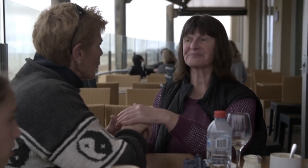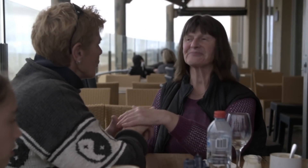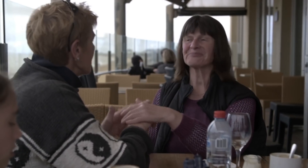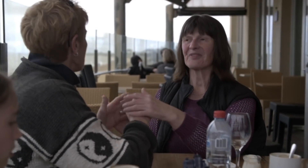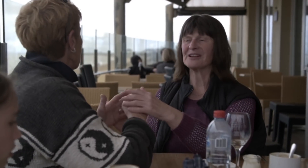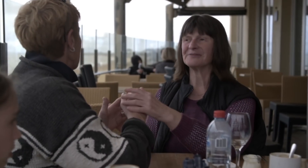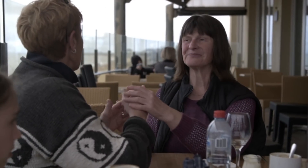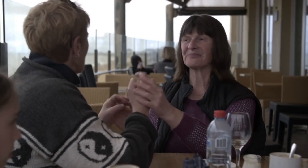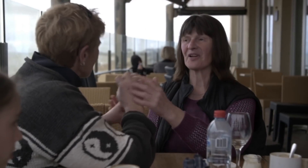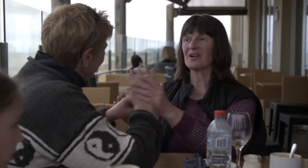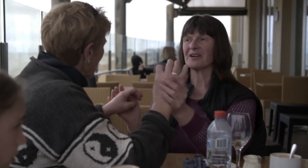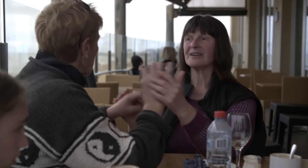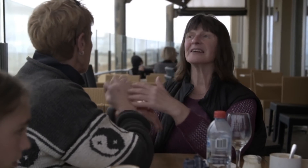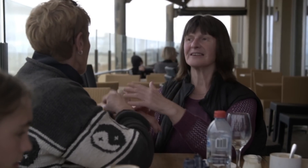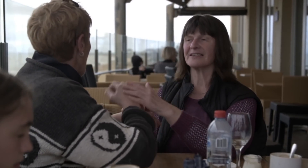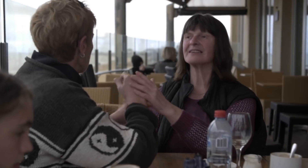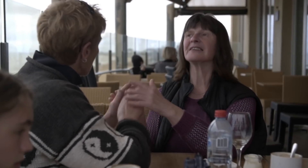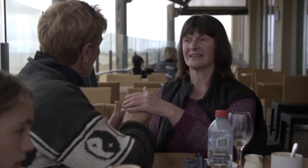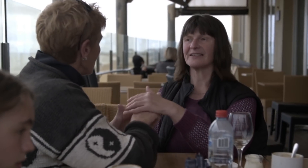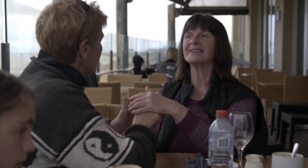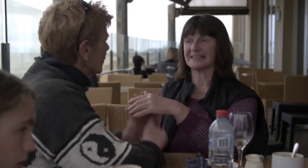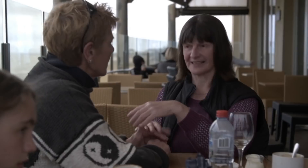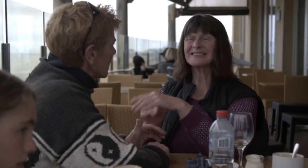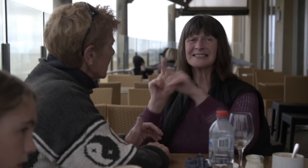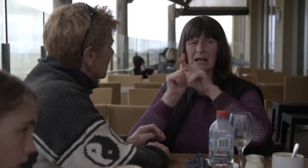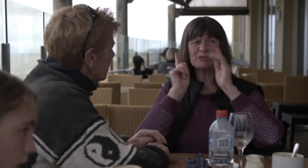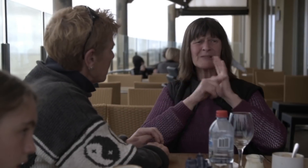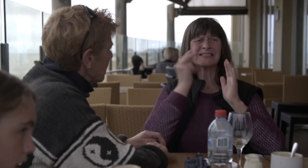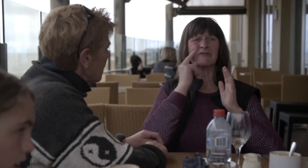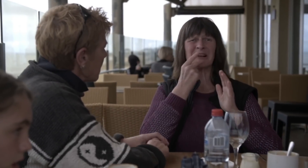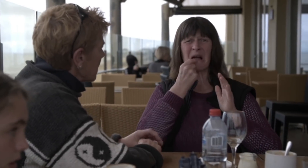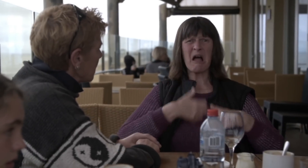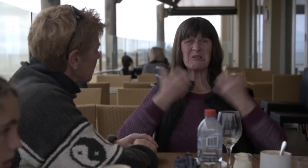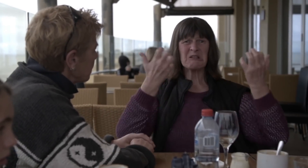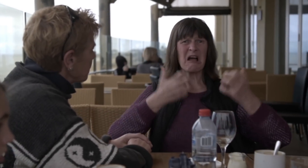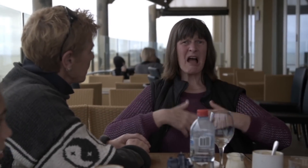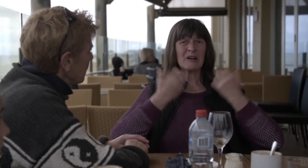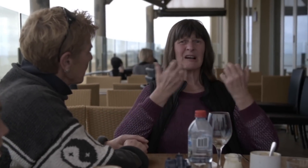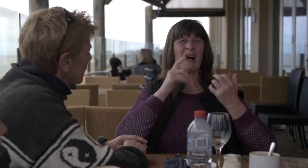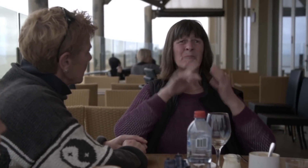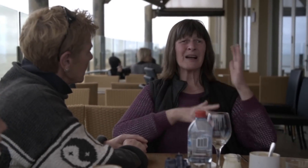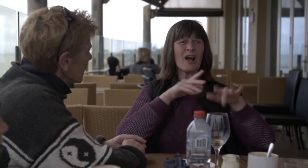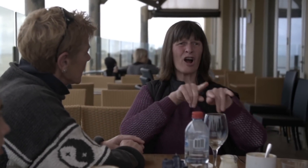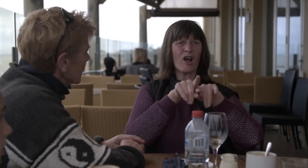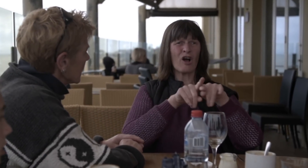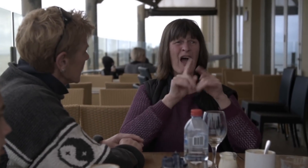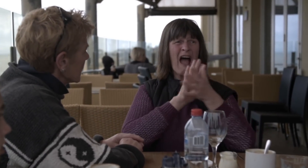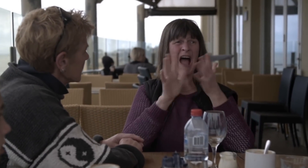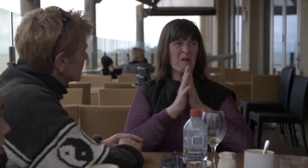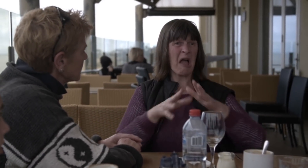learned. A little bit of time to learn. At the same time, deafblind people can seem quite angry, but they're